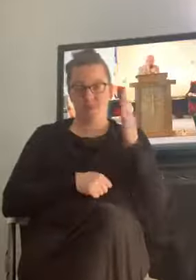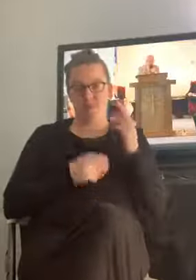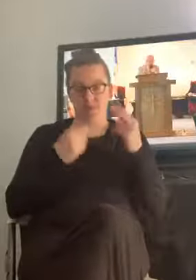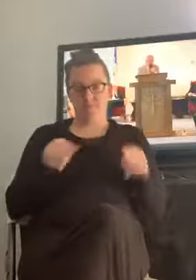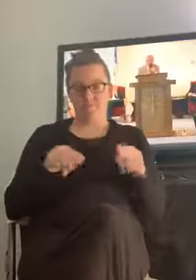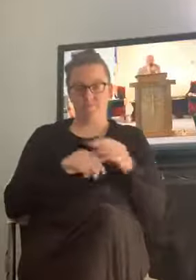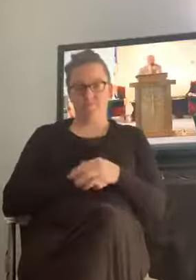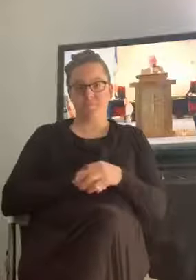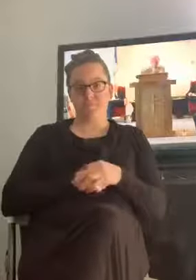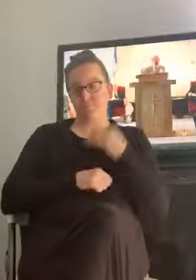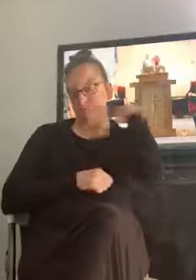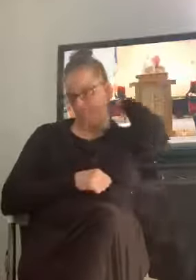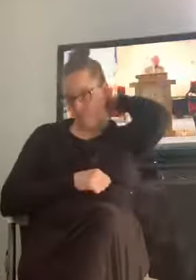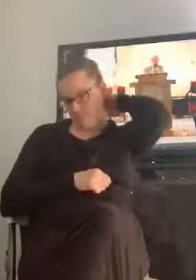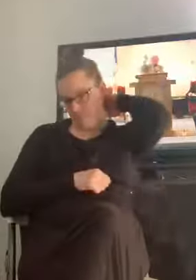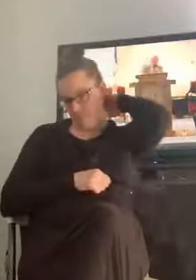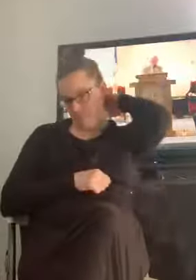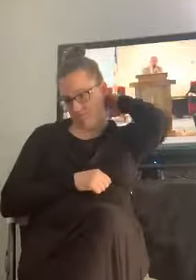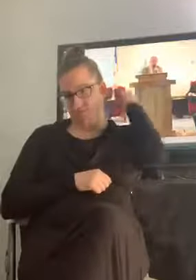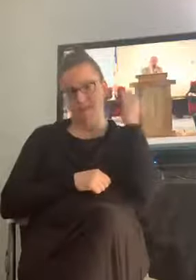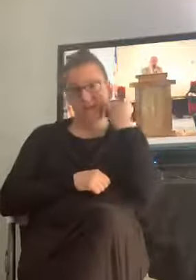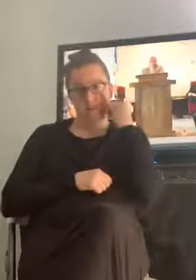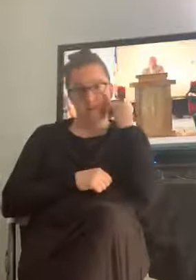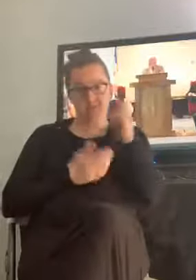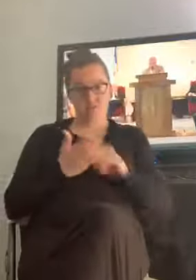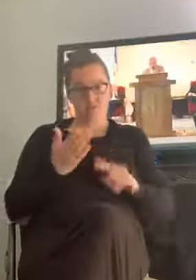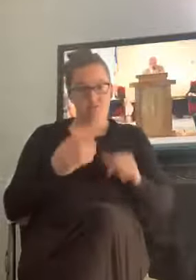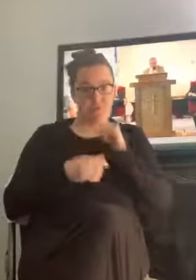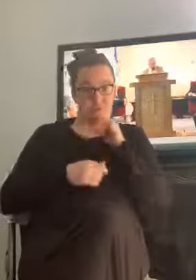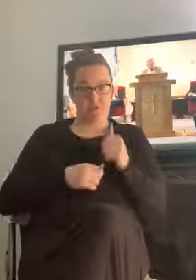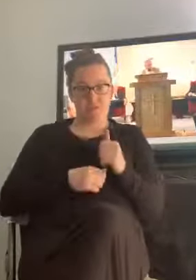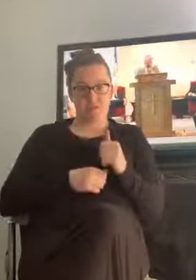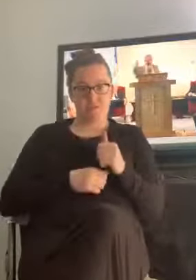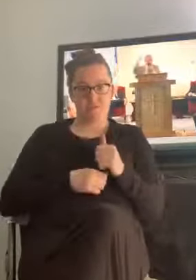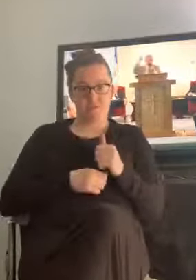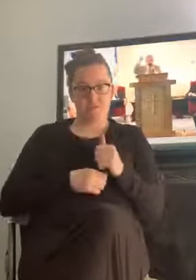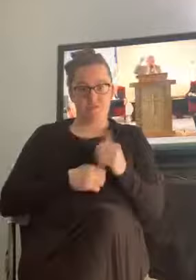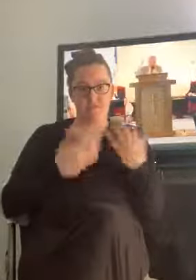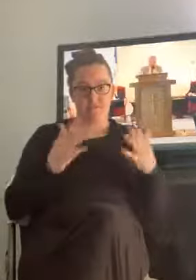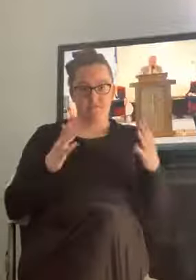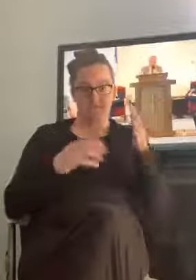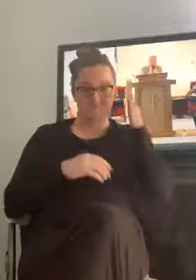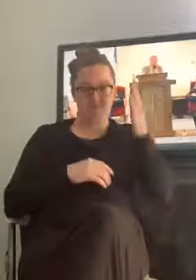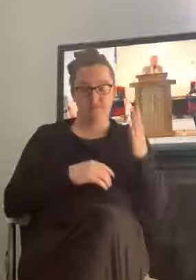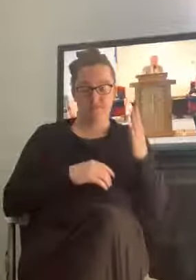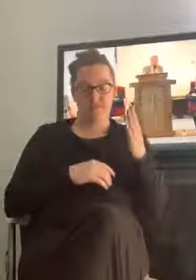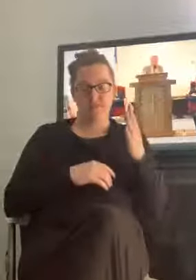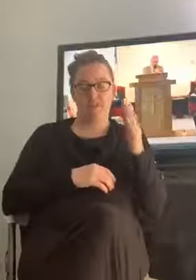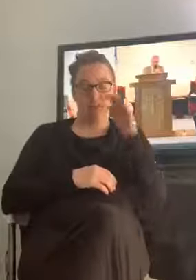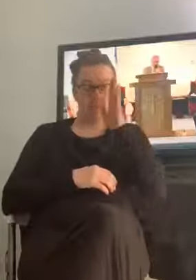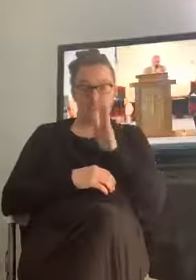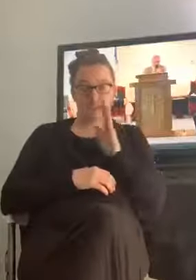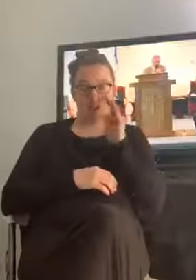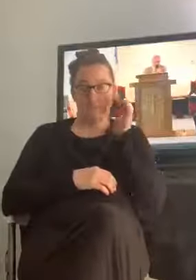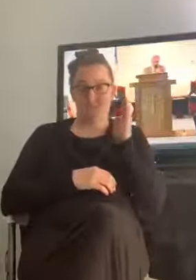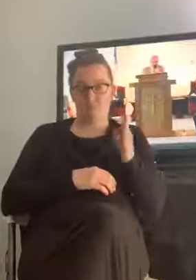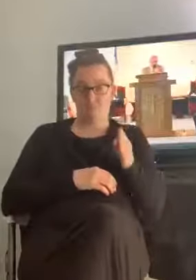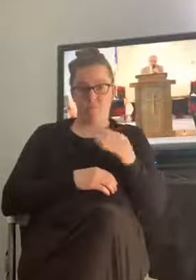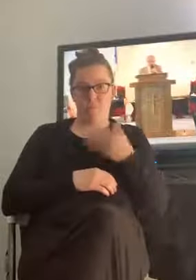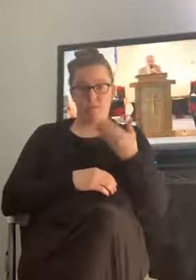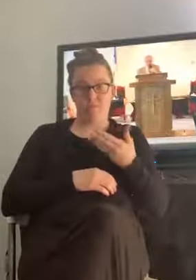been fulfilled yet will be fulfilled. God will make sure that it's fulfilled.